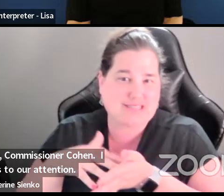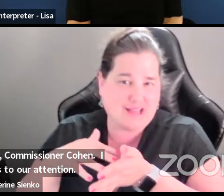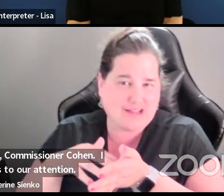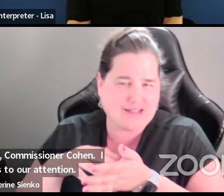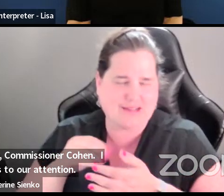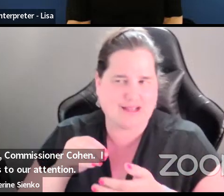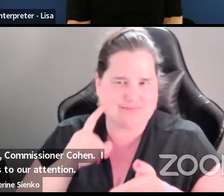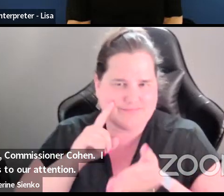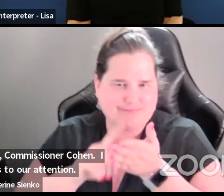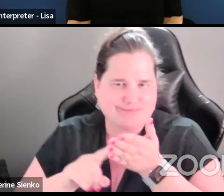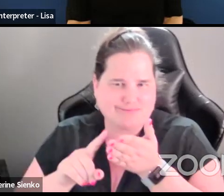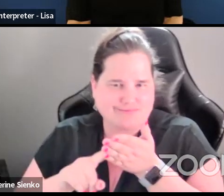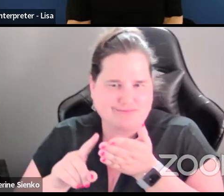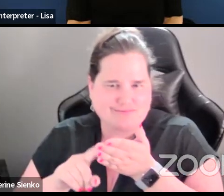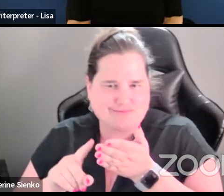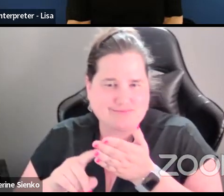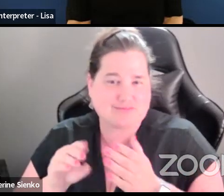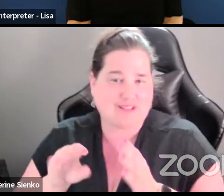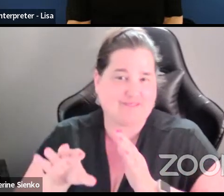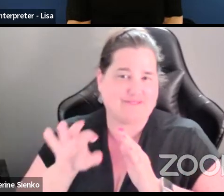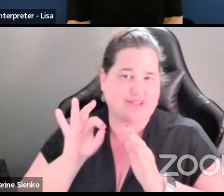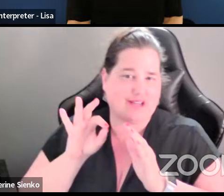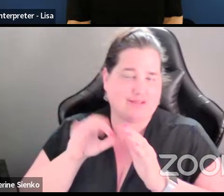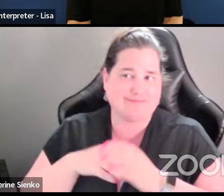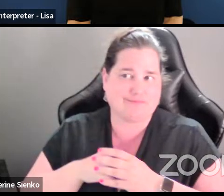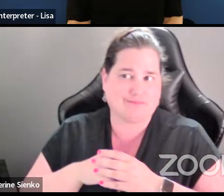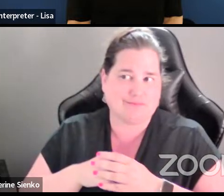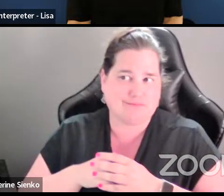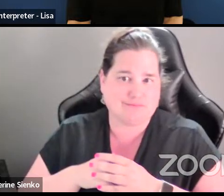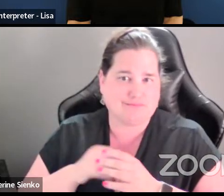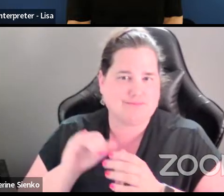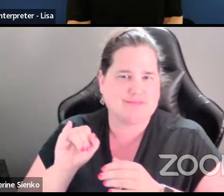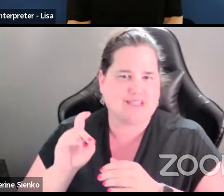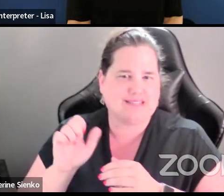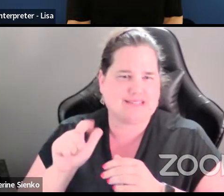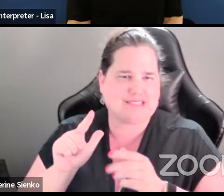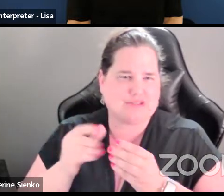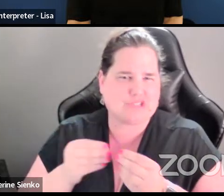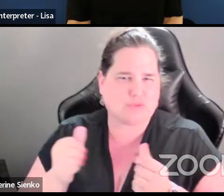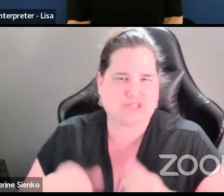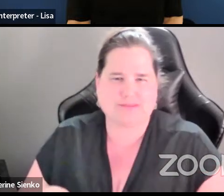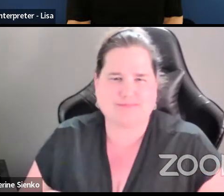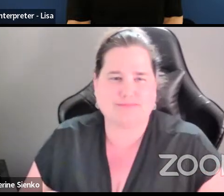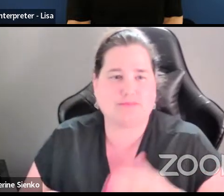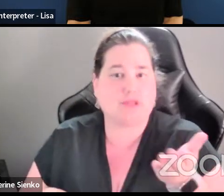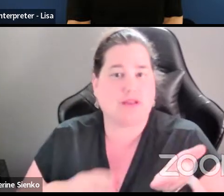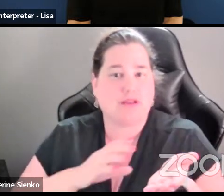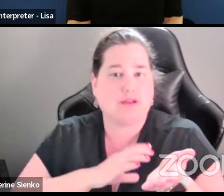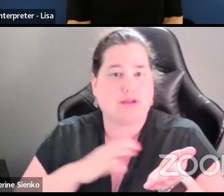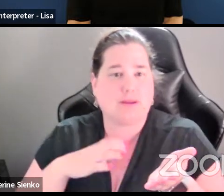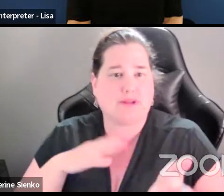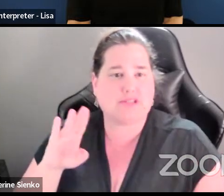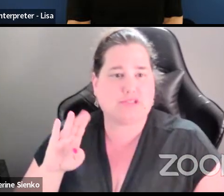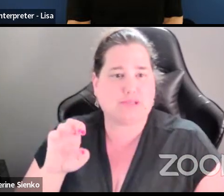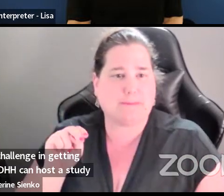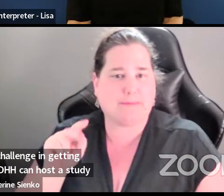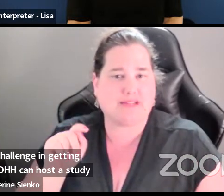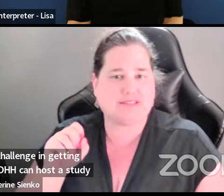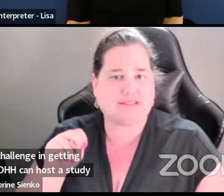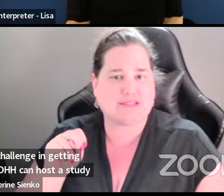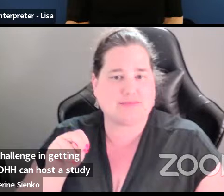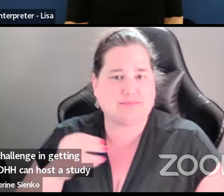And hopefully ACDHH can host a study and look into an ideal solution.